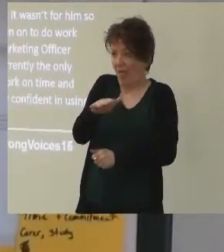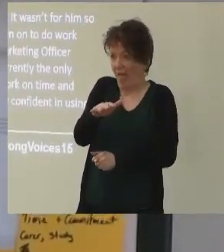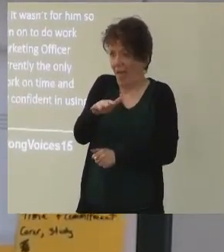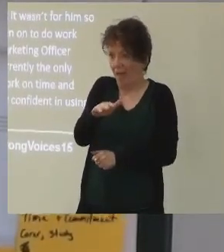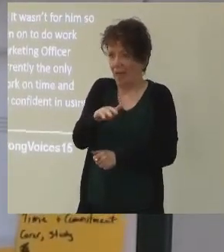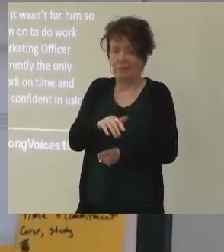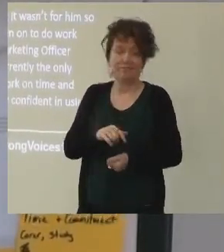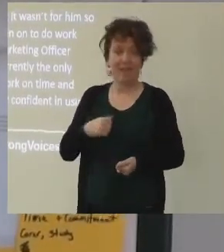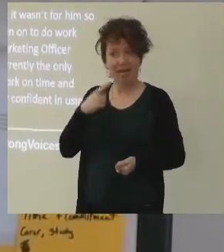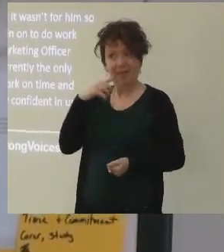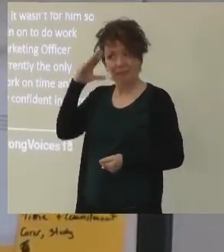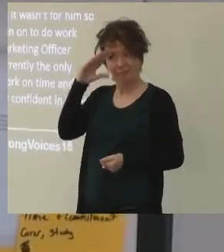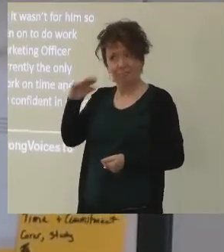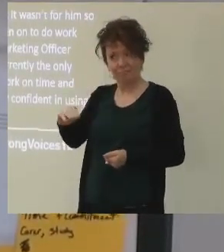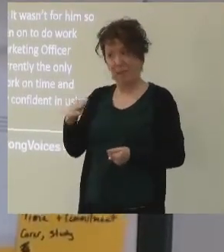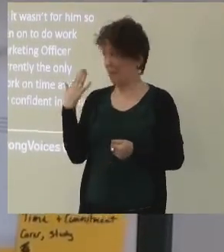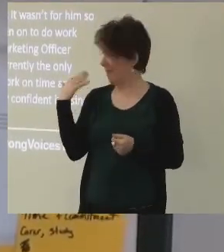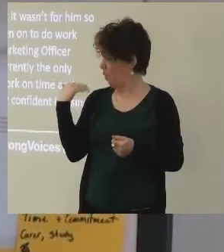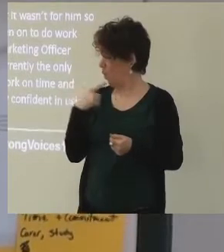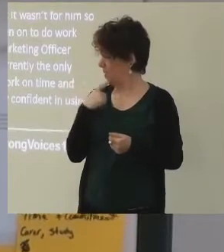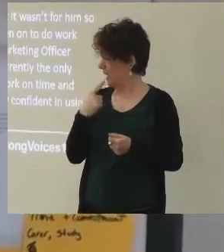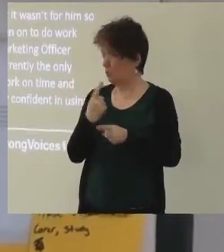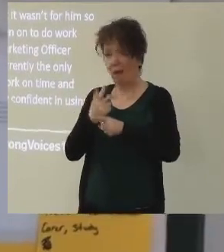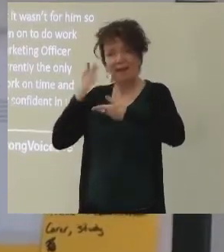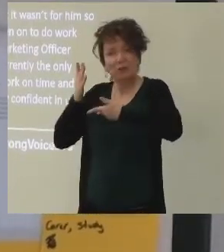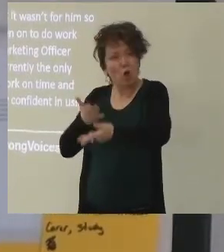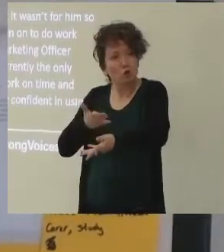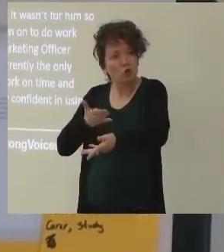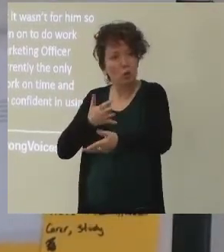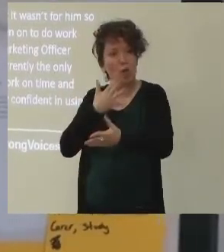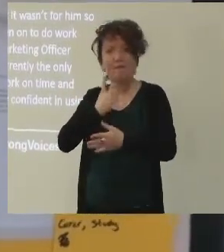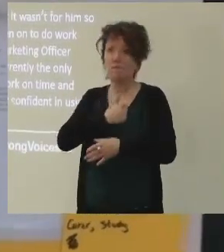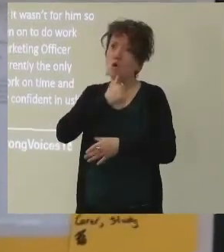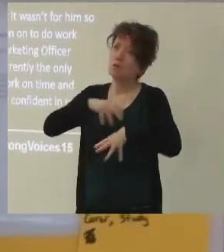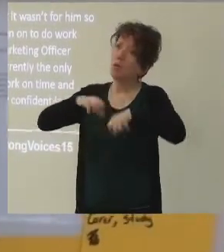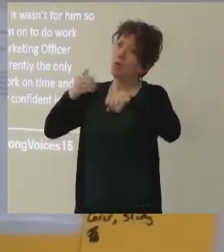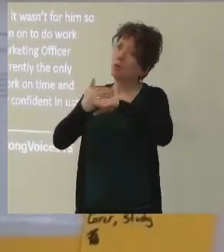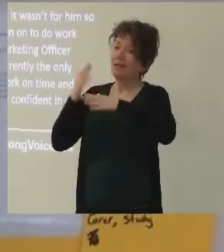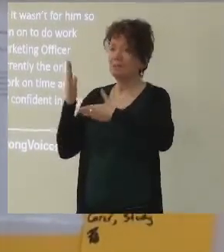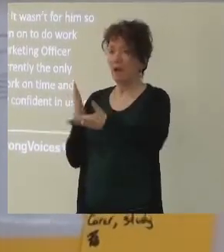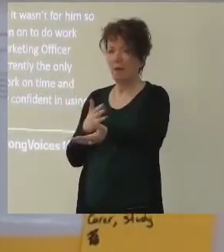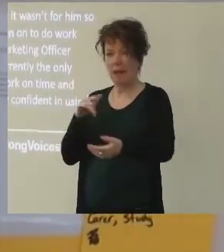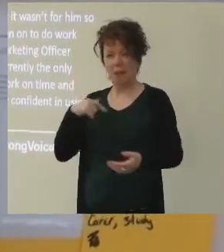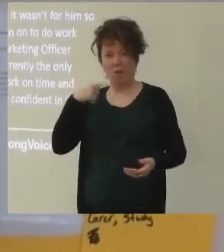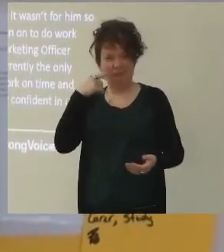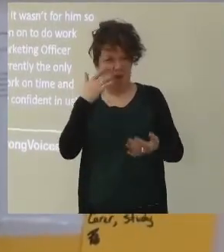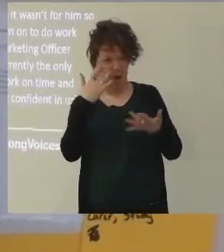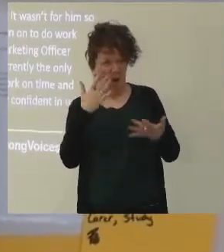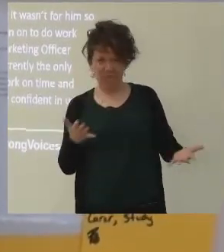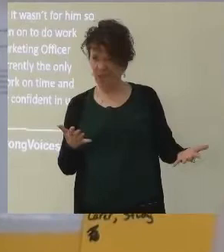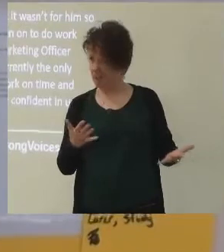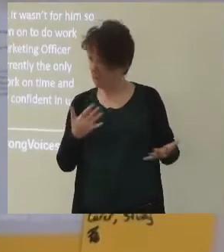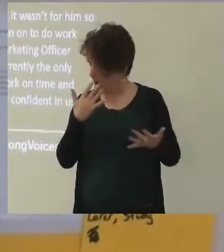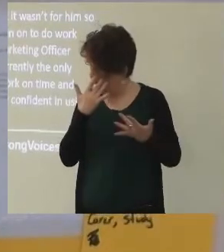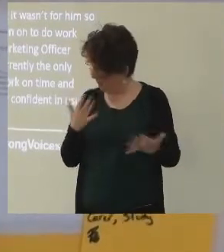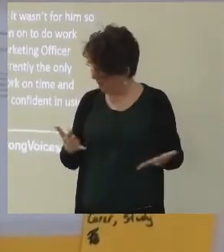really highlight what we said in the previous case study around the induction process. Things that might seem really obvious to us about